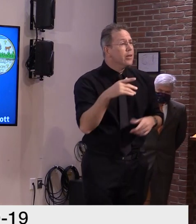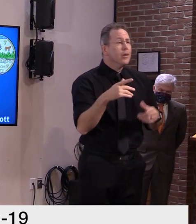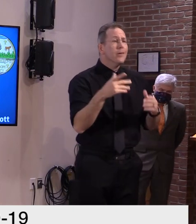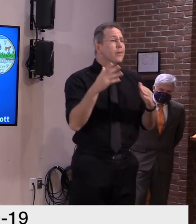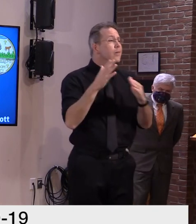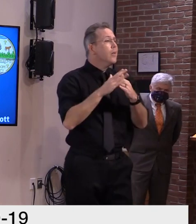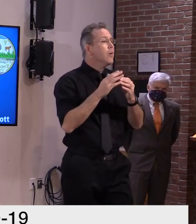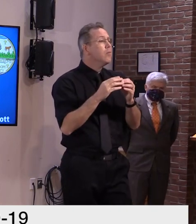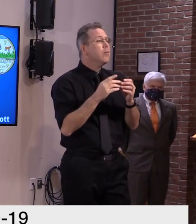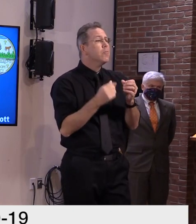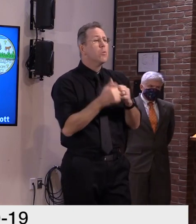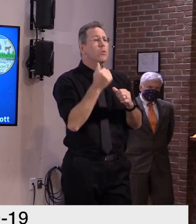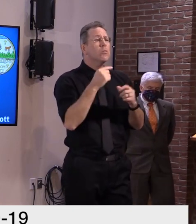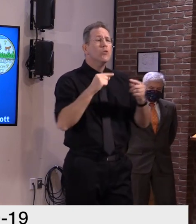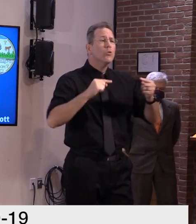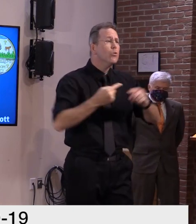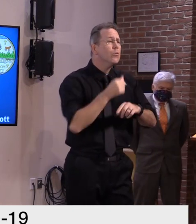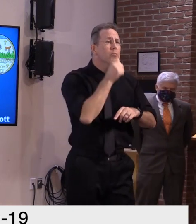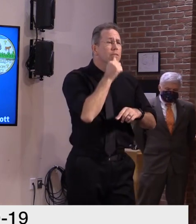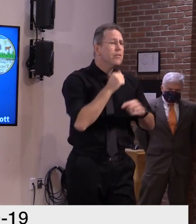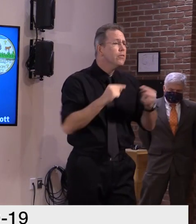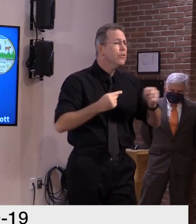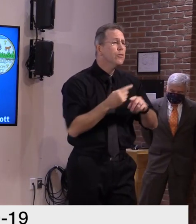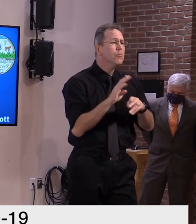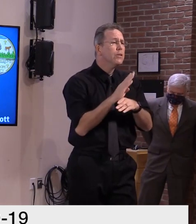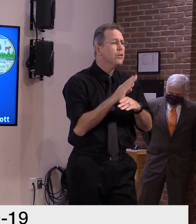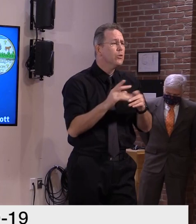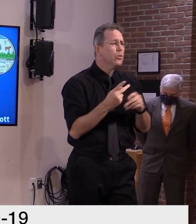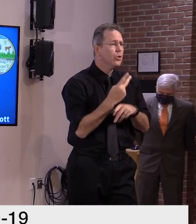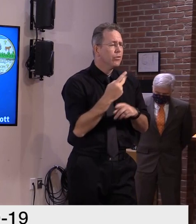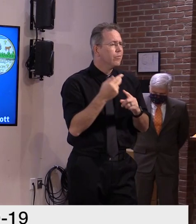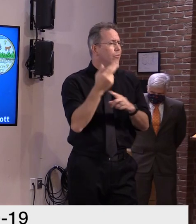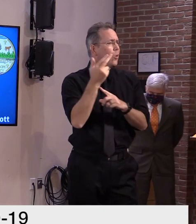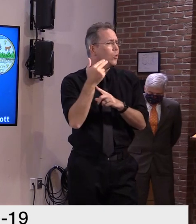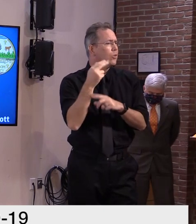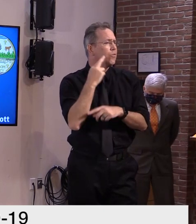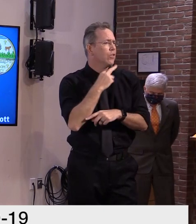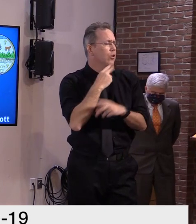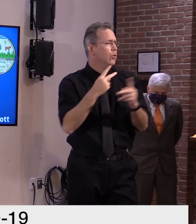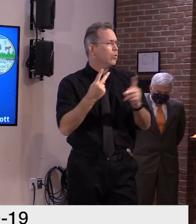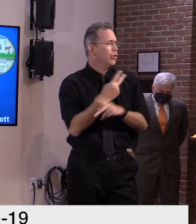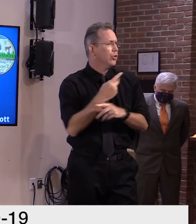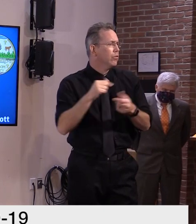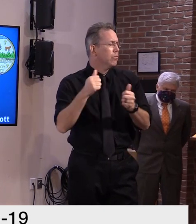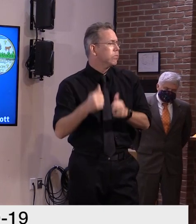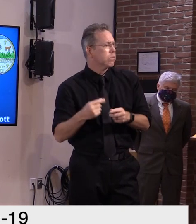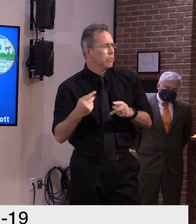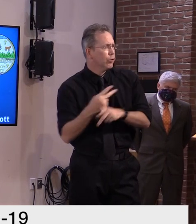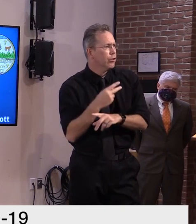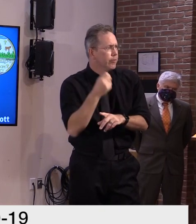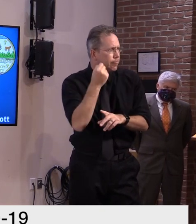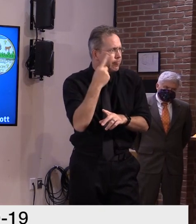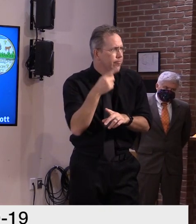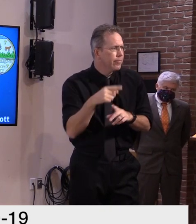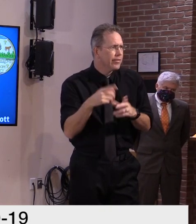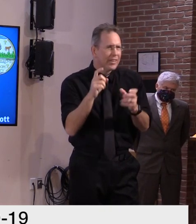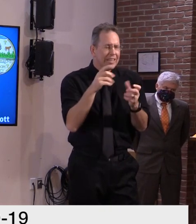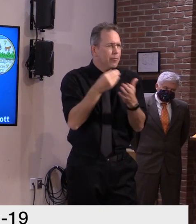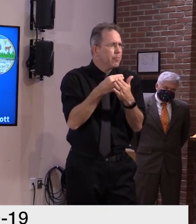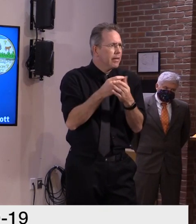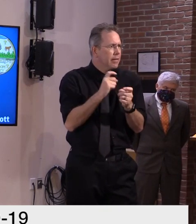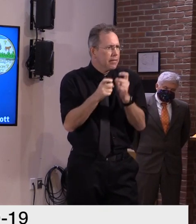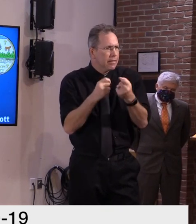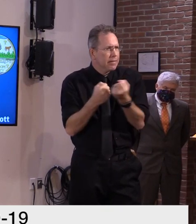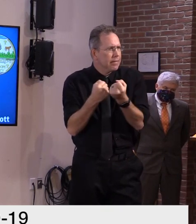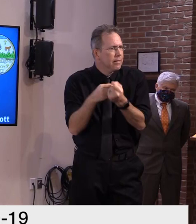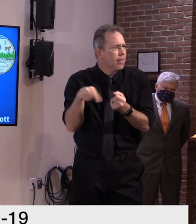again. And that's why we've stood up these economic recovery grant programs to recognize that. We also recognize the hospitality sector and